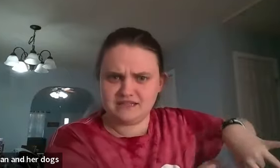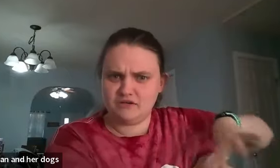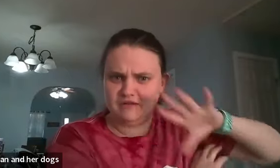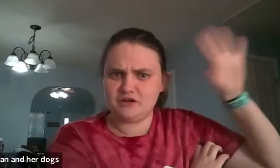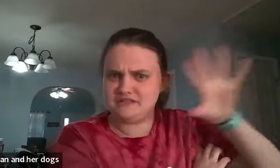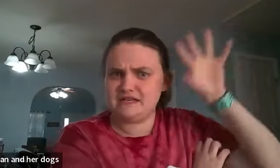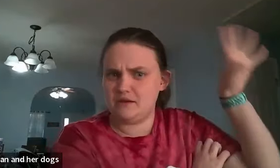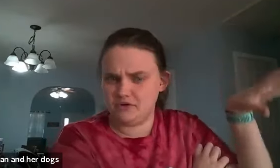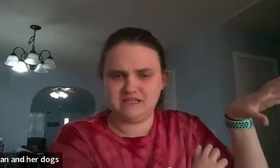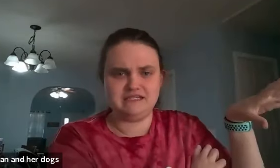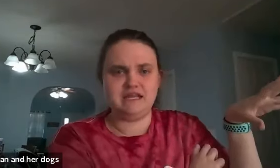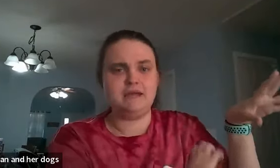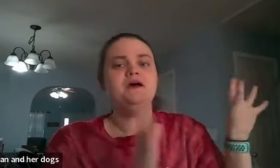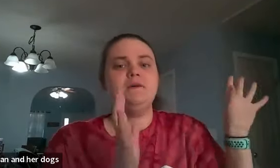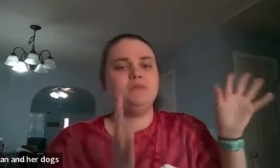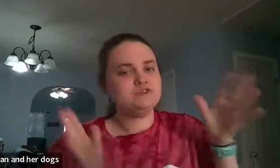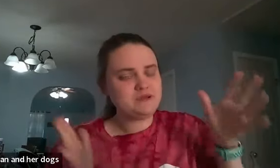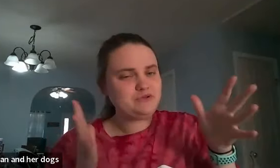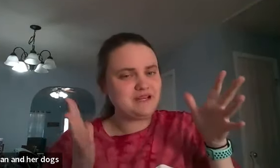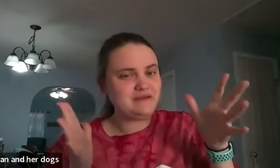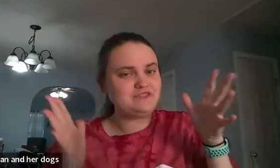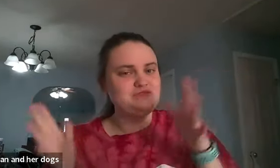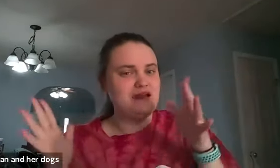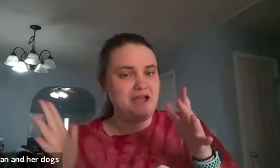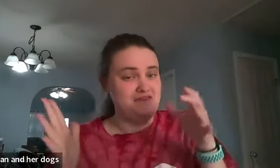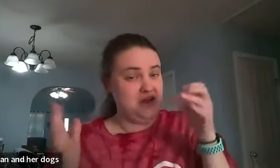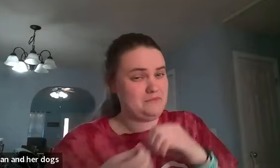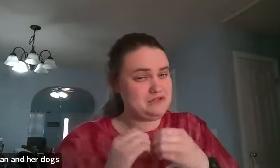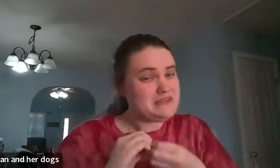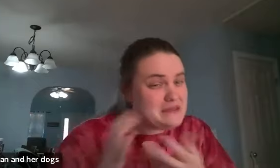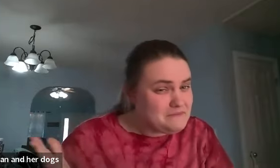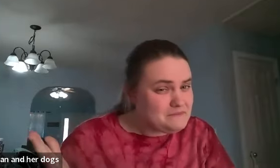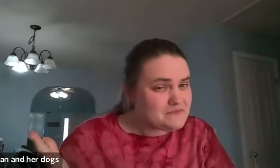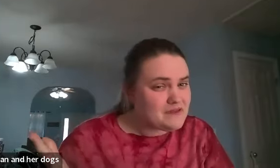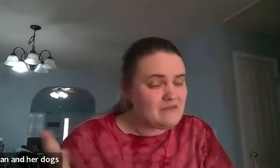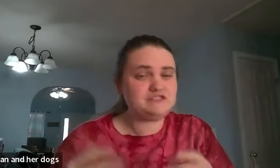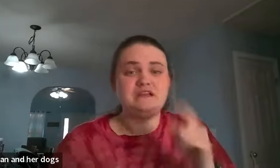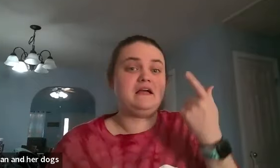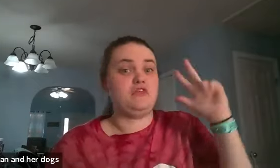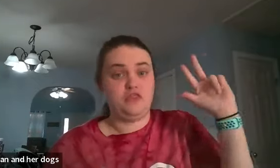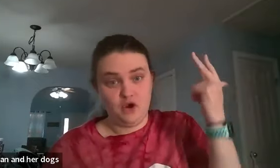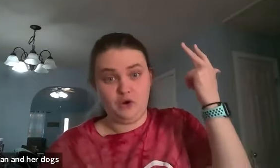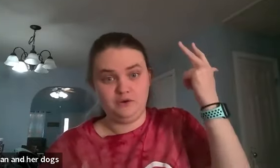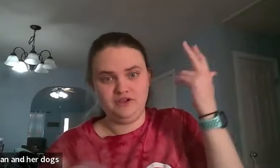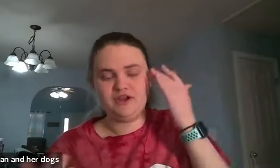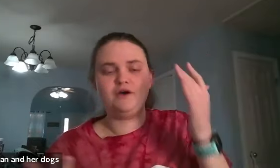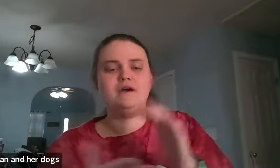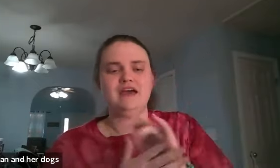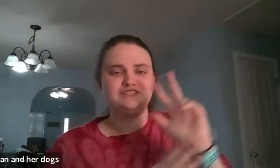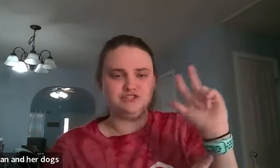like letters and numbers in his name. Most people's names do not have numbers in them. Unless they're saying like the third, you know, and that's usually